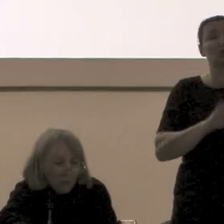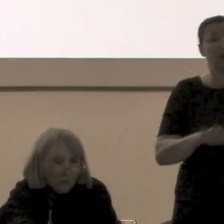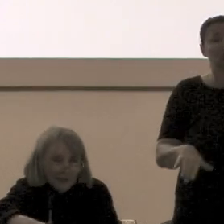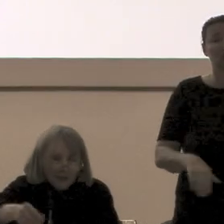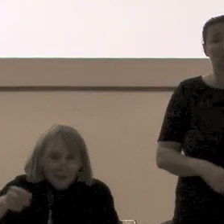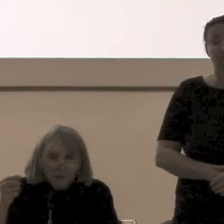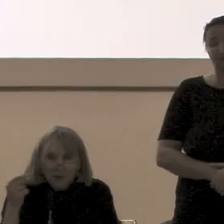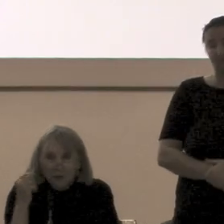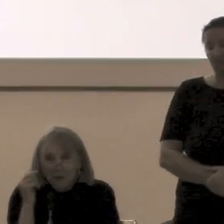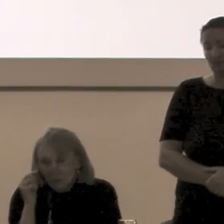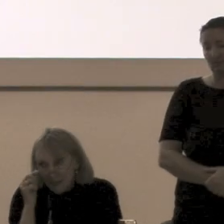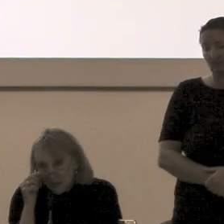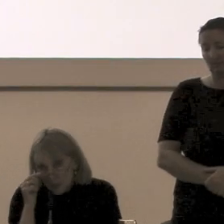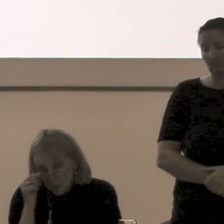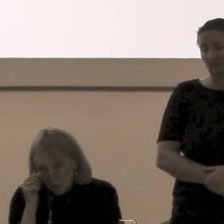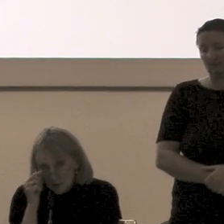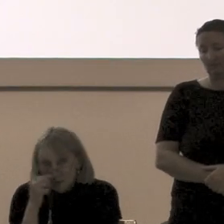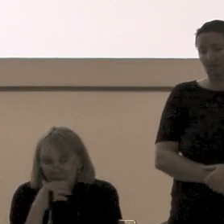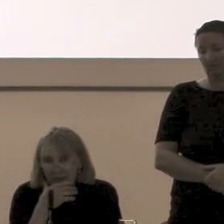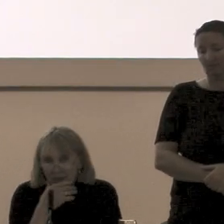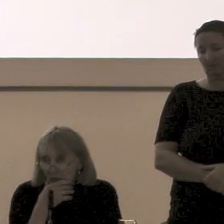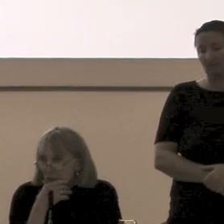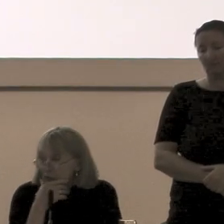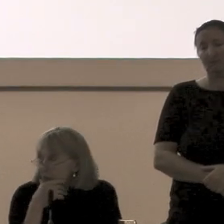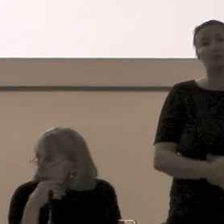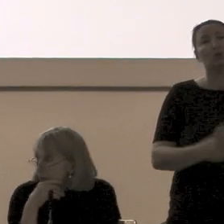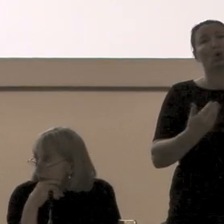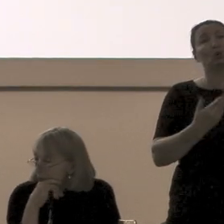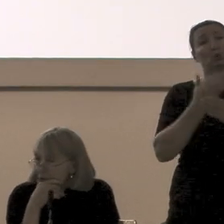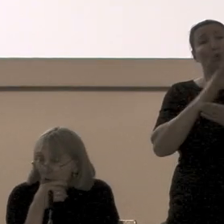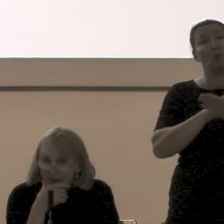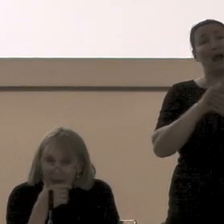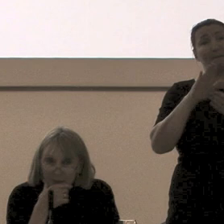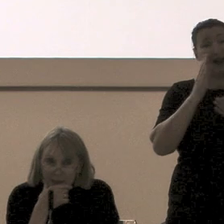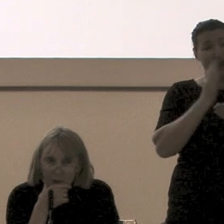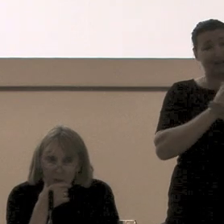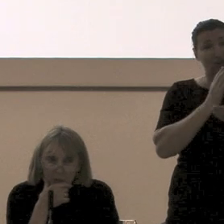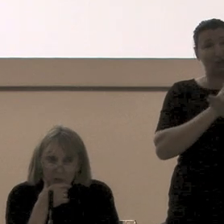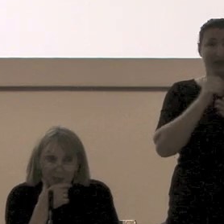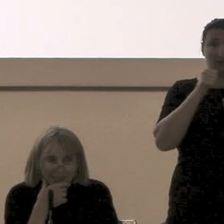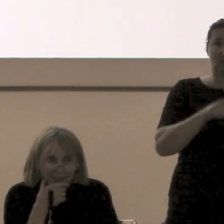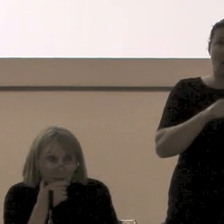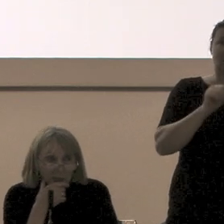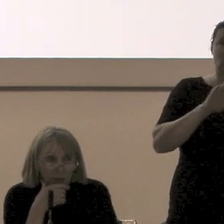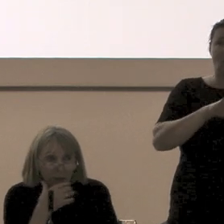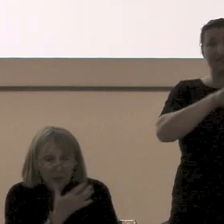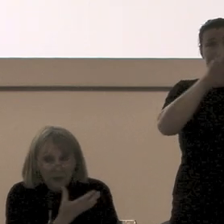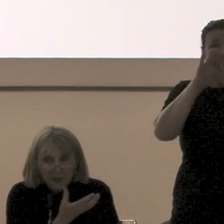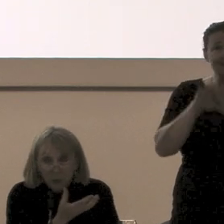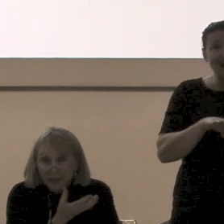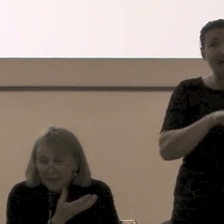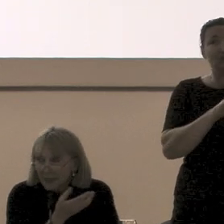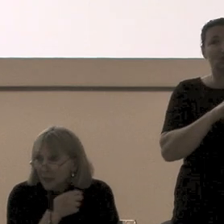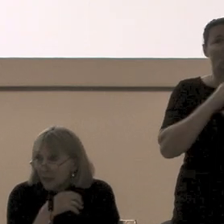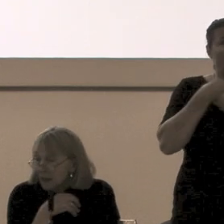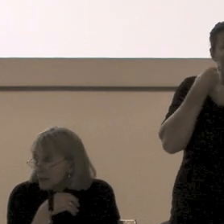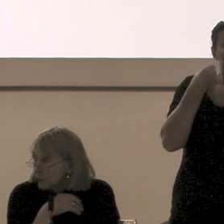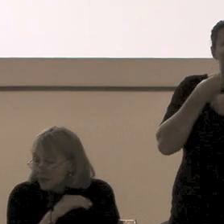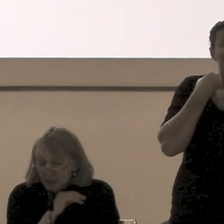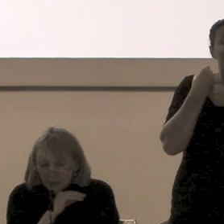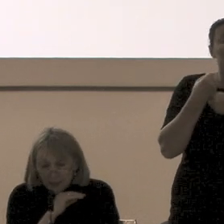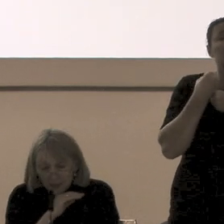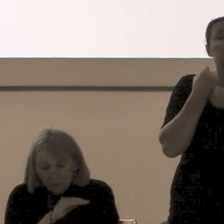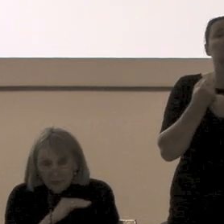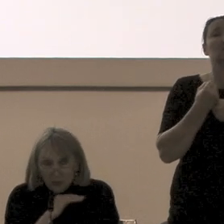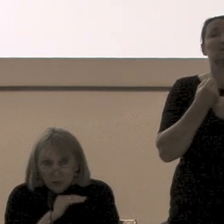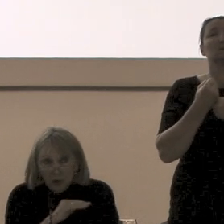you know, what was going on in Ewan was actually part of a national movement, although perhaps a lot of authorities didn't make the progress we did. There